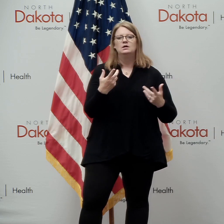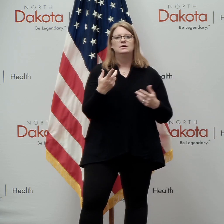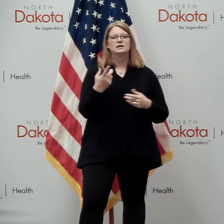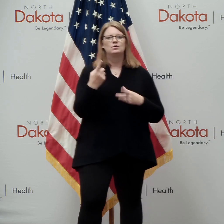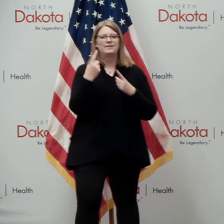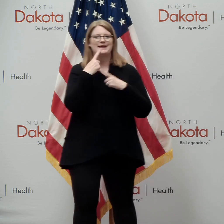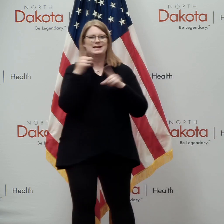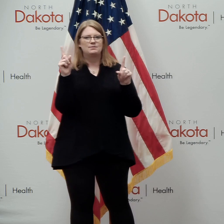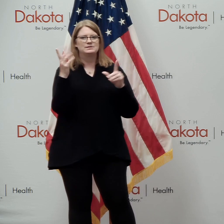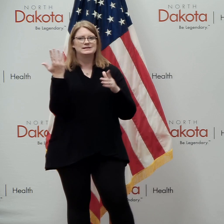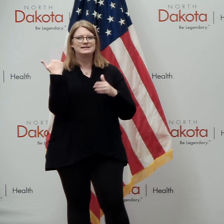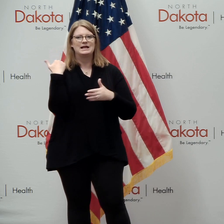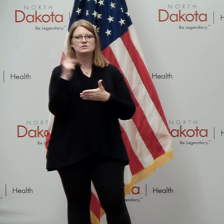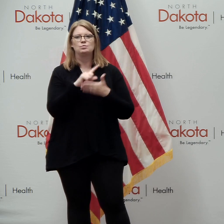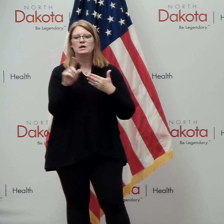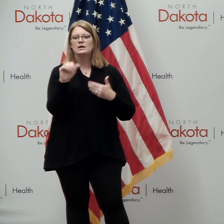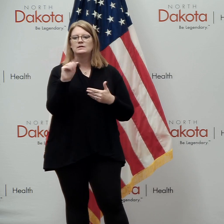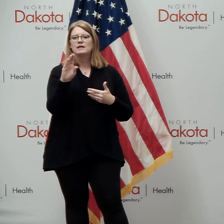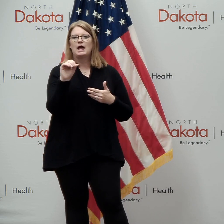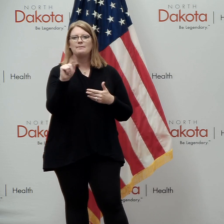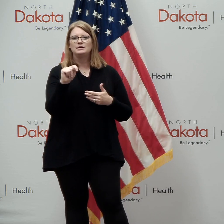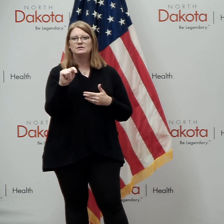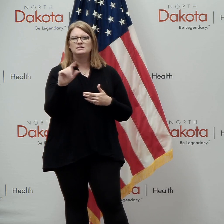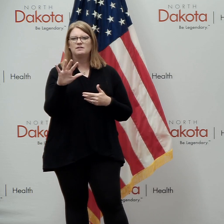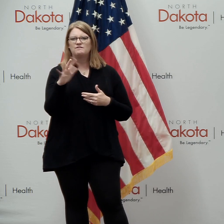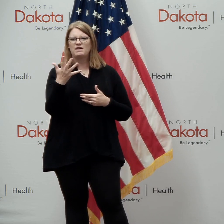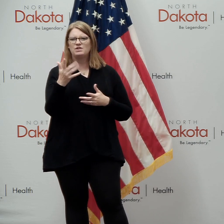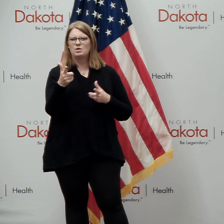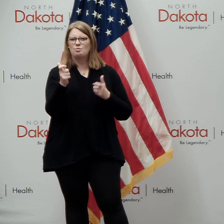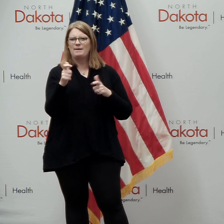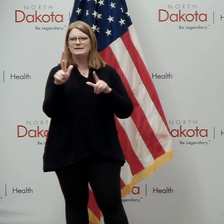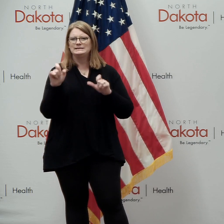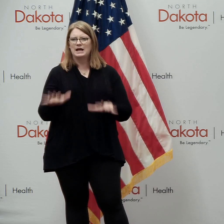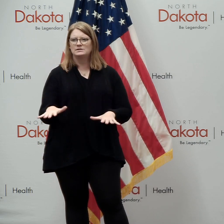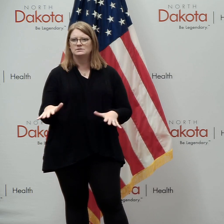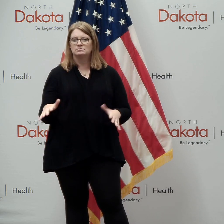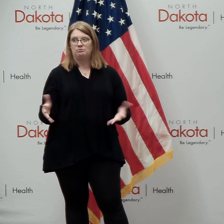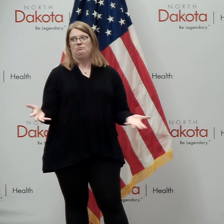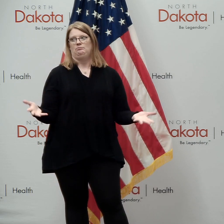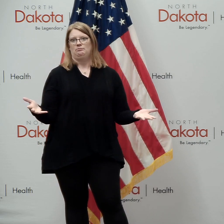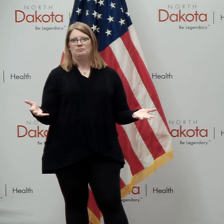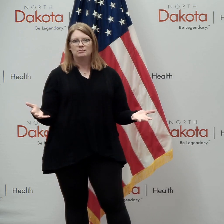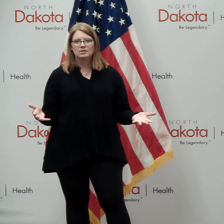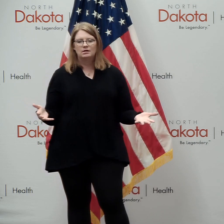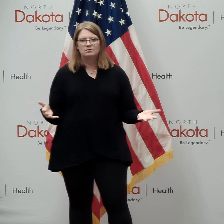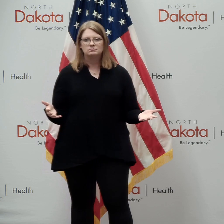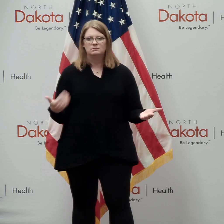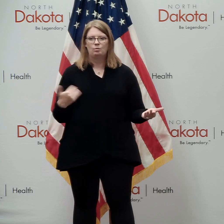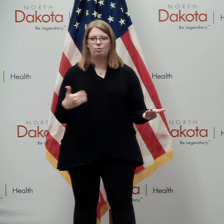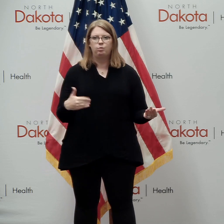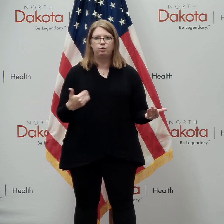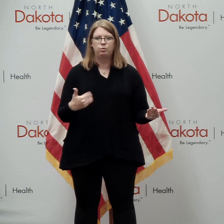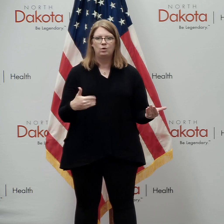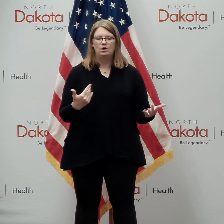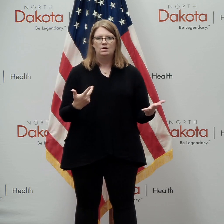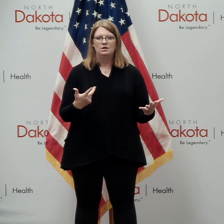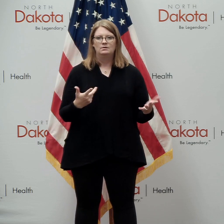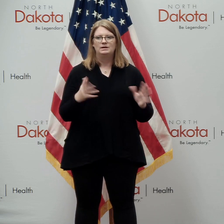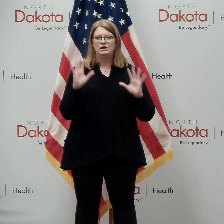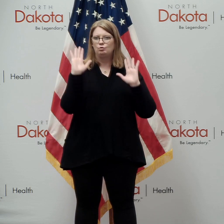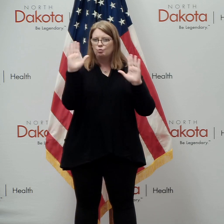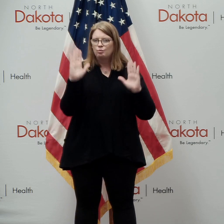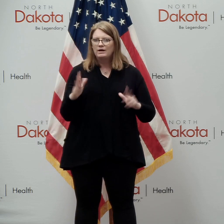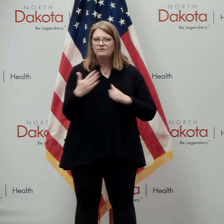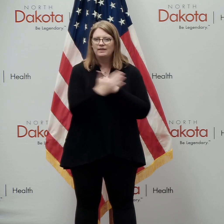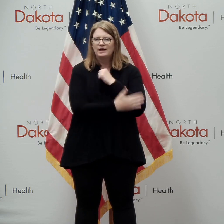about the Abbott $5 rapid test, complete game changer. I mean, it'll be a complete game changer for the country. Now, those